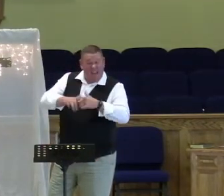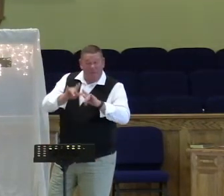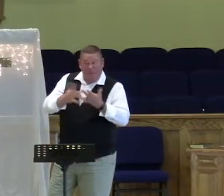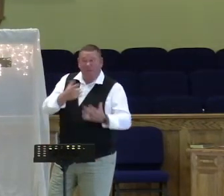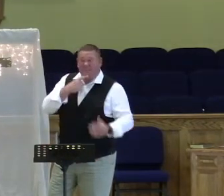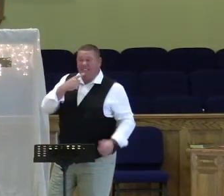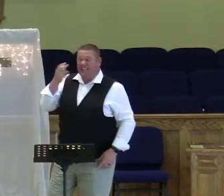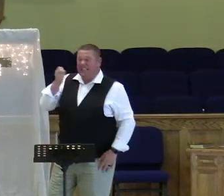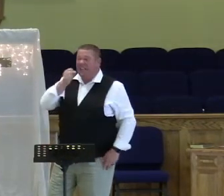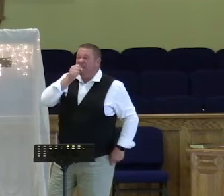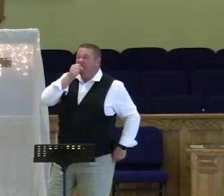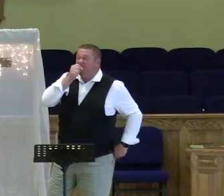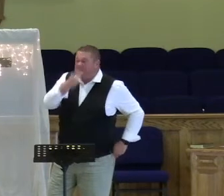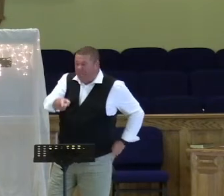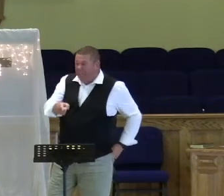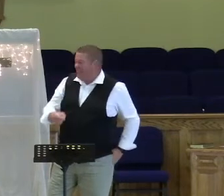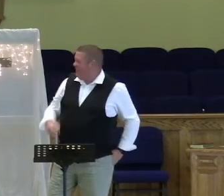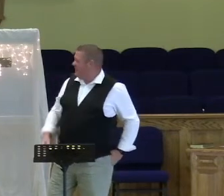And then the Bible says he spit.